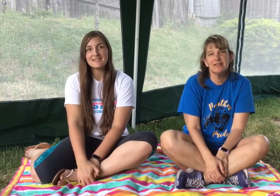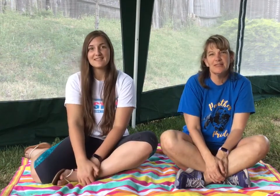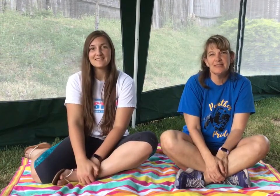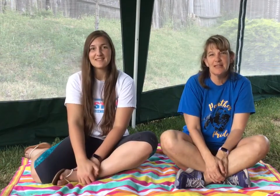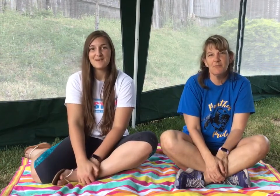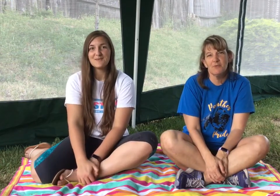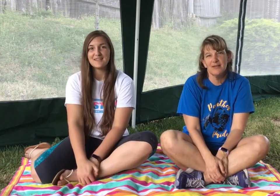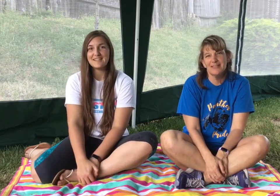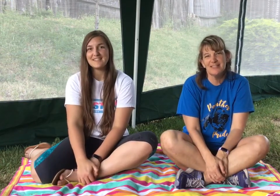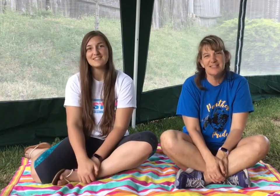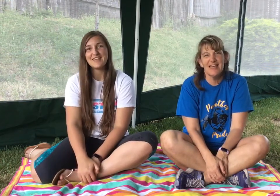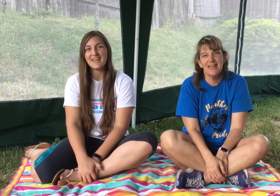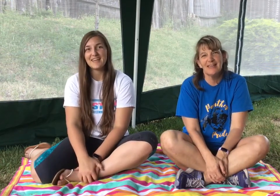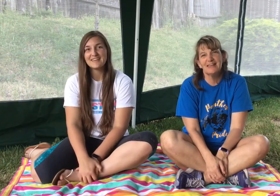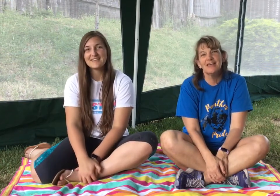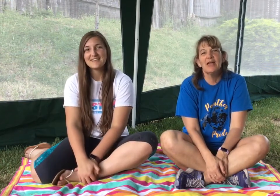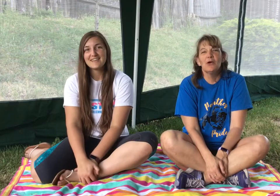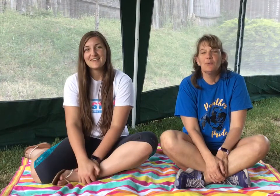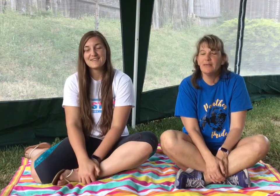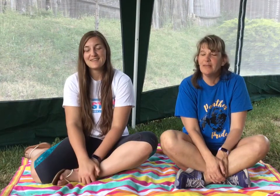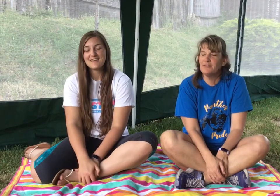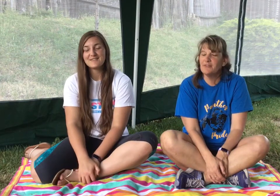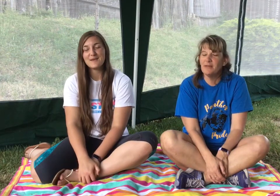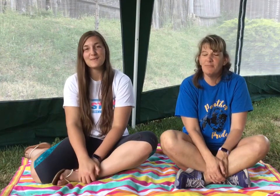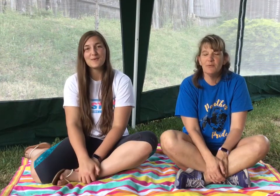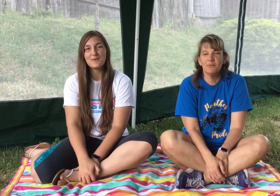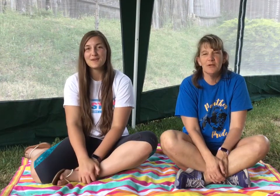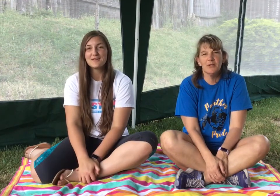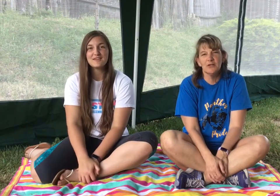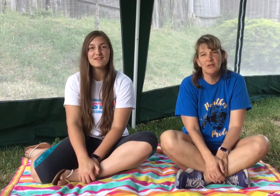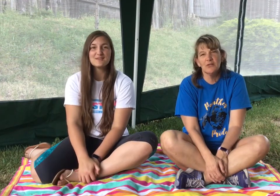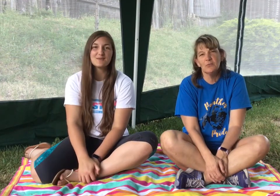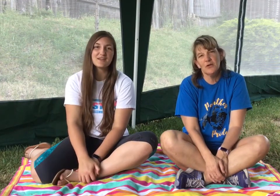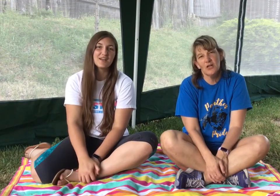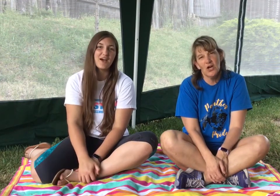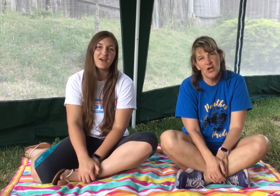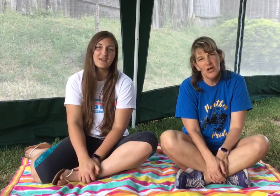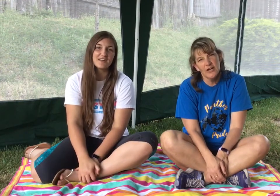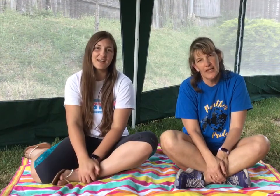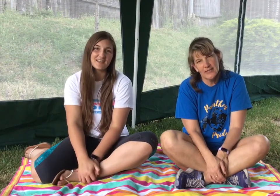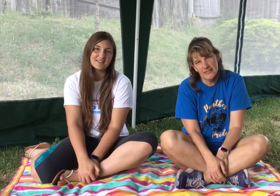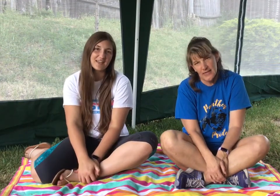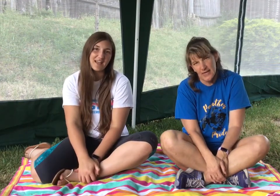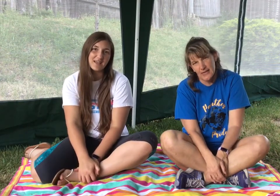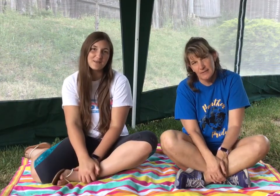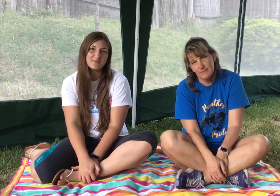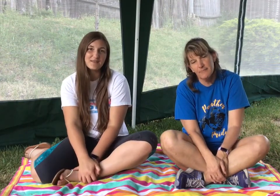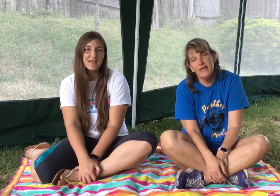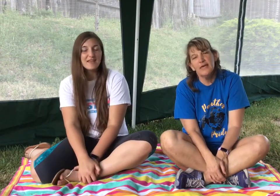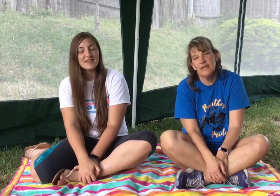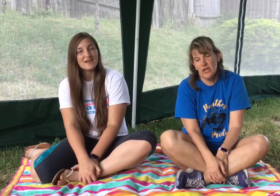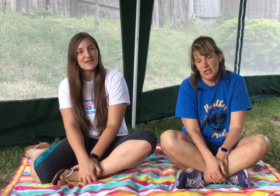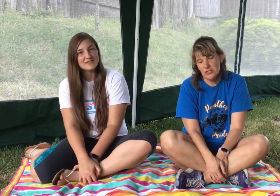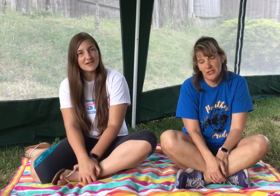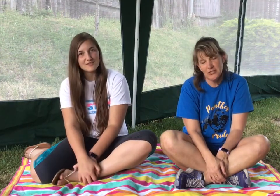in someone each day. We lift up the world one heart at a time. It all starts